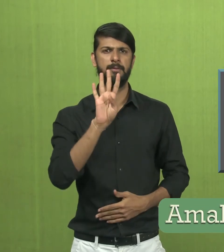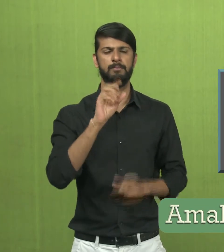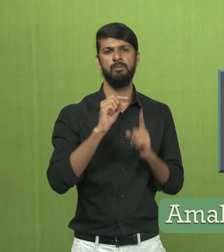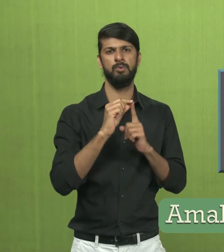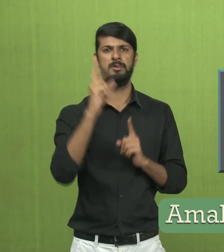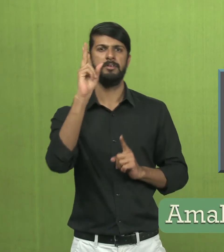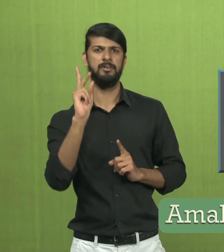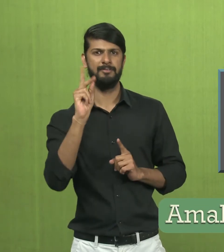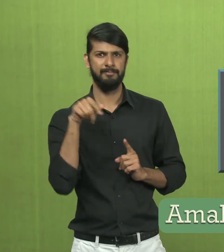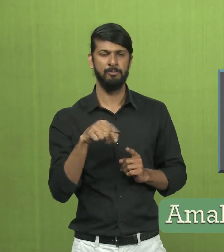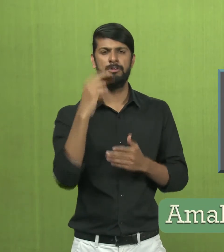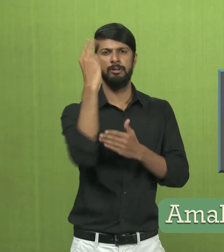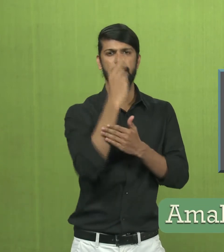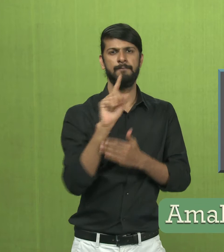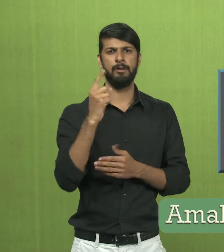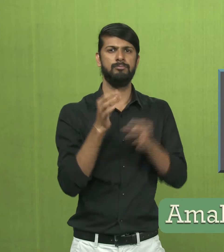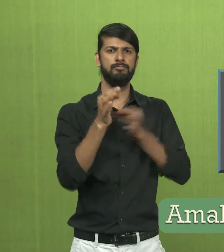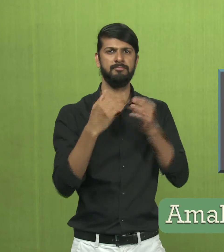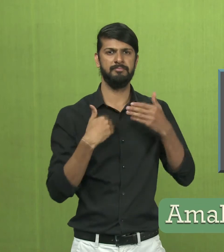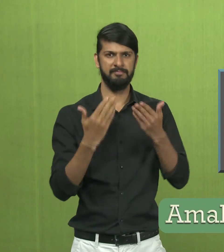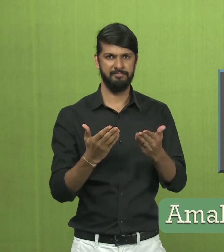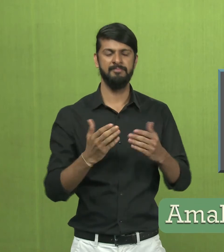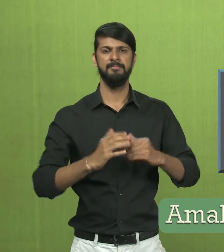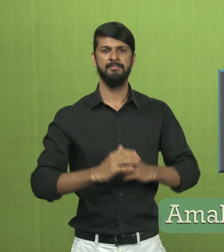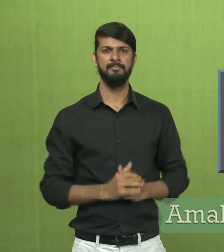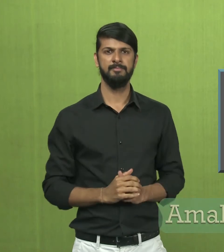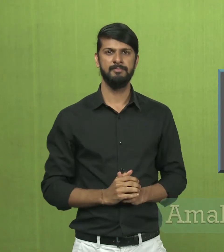This is lesson 4 part 2. Now we learn about the first painting.